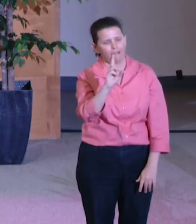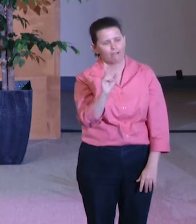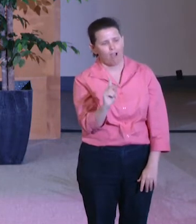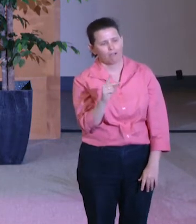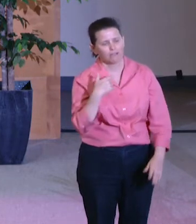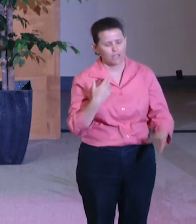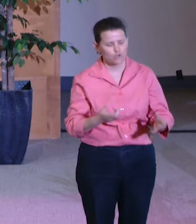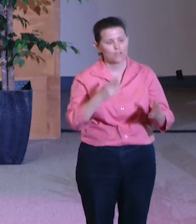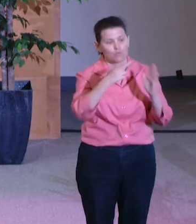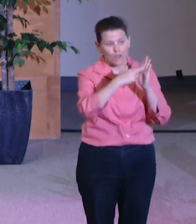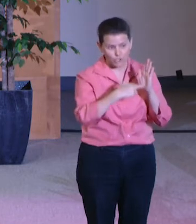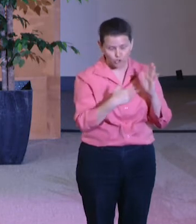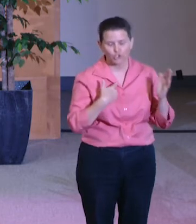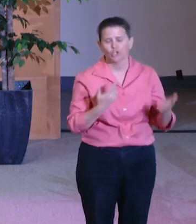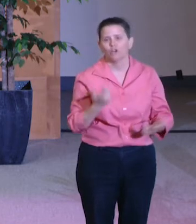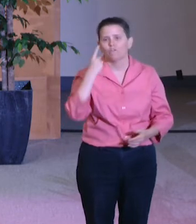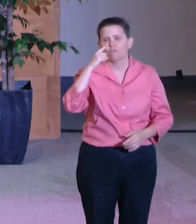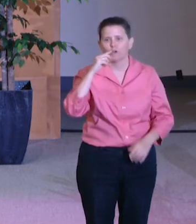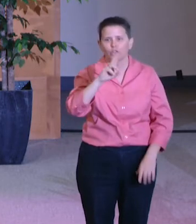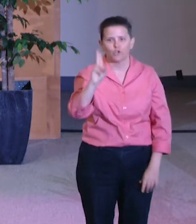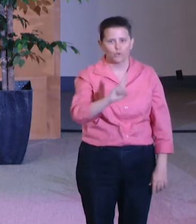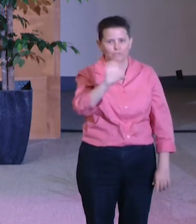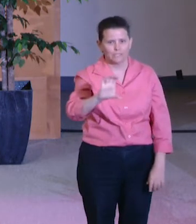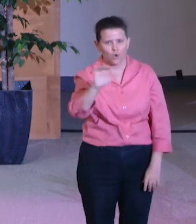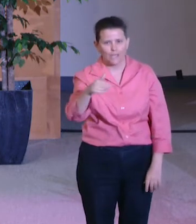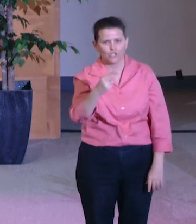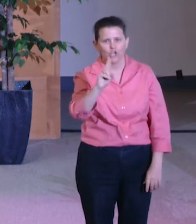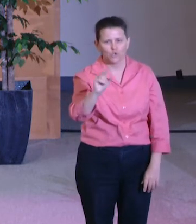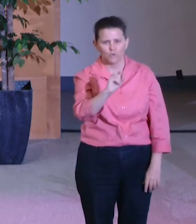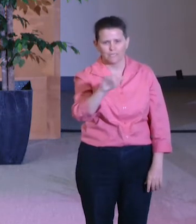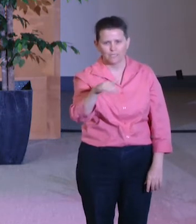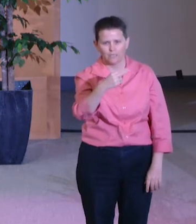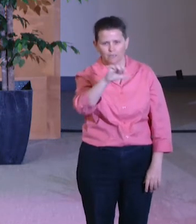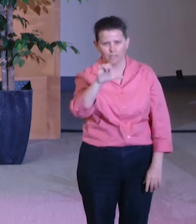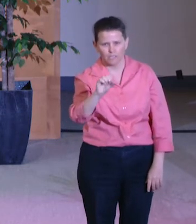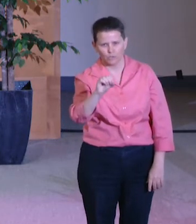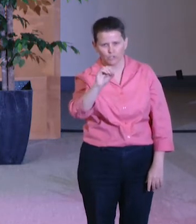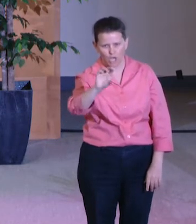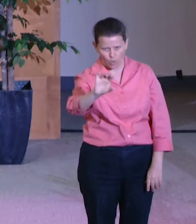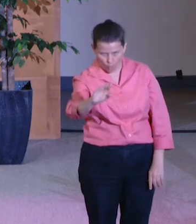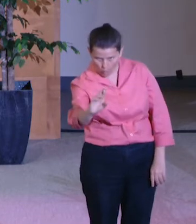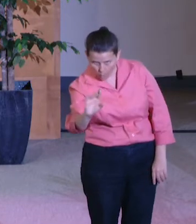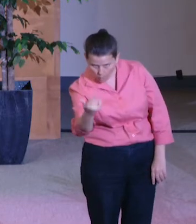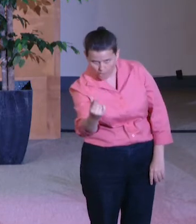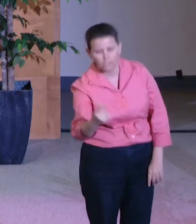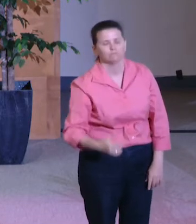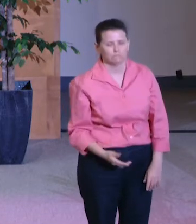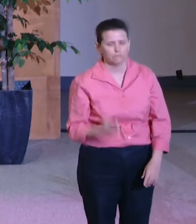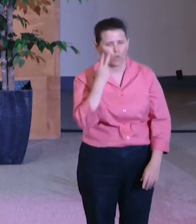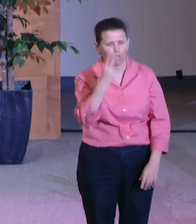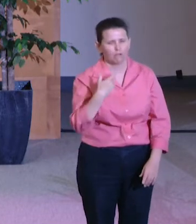to register. I'm sure if you go to UnityHills.org, it will show you, you'll be able to find that place through that that